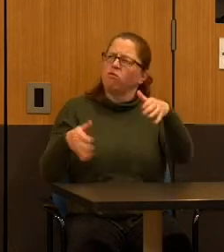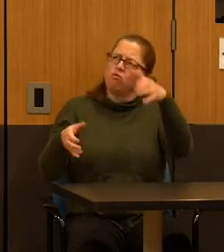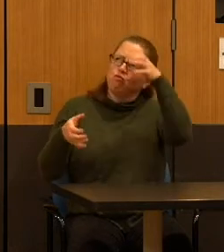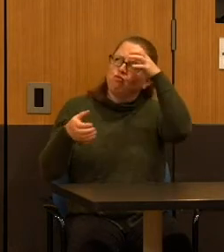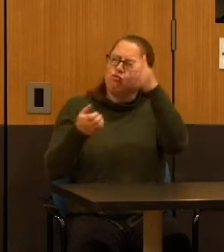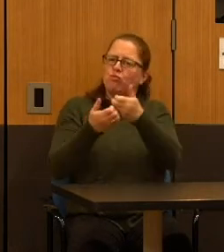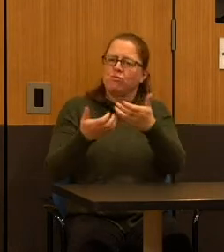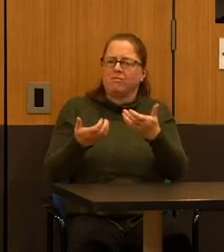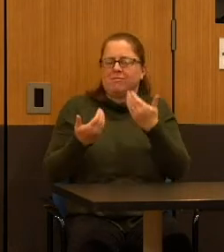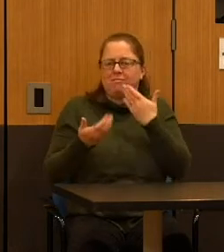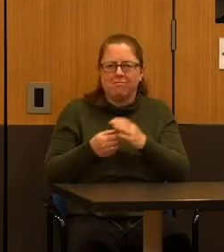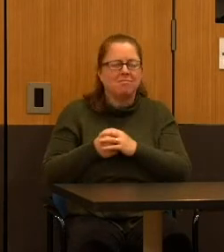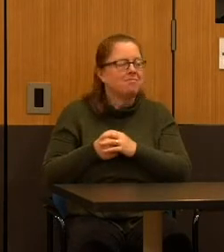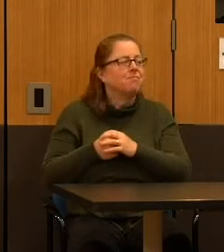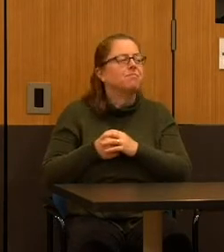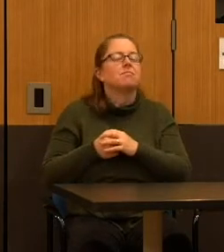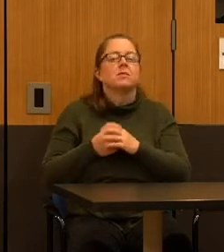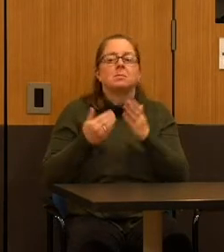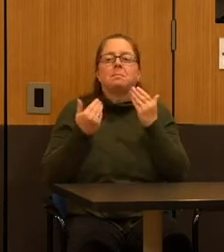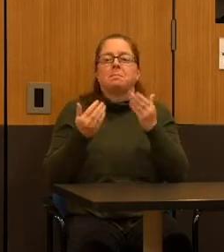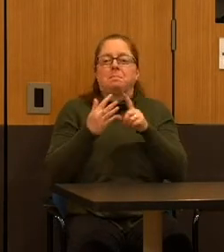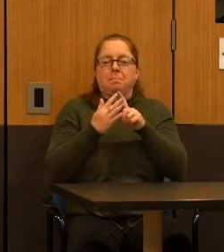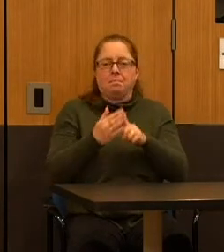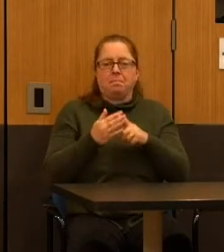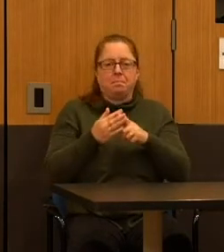story. So I'll just jump right in here.